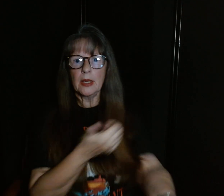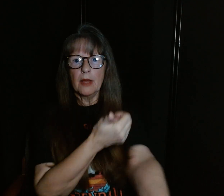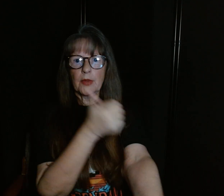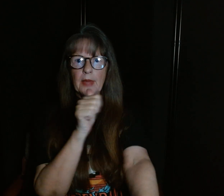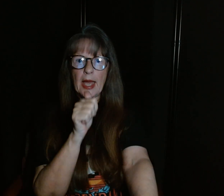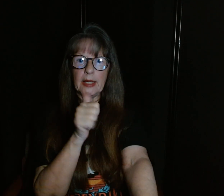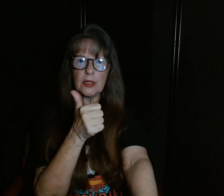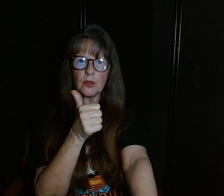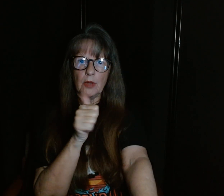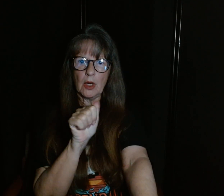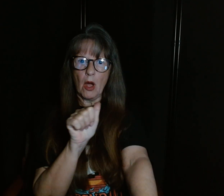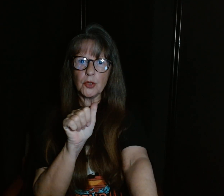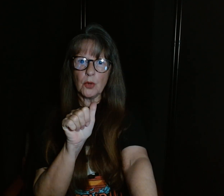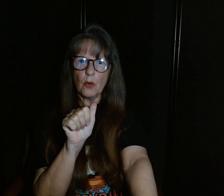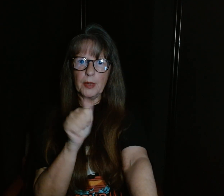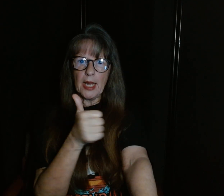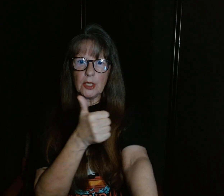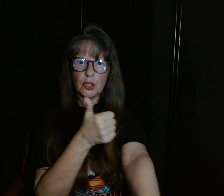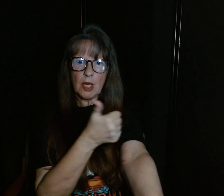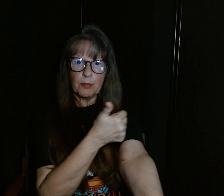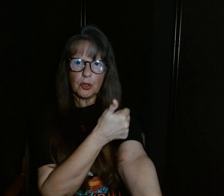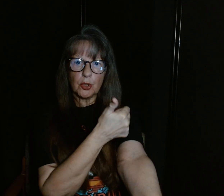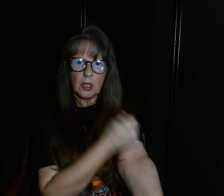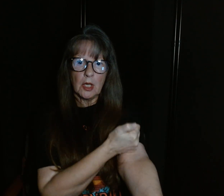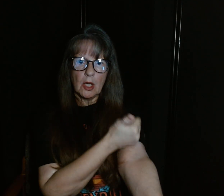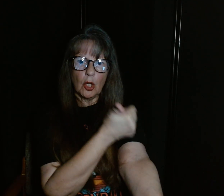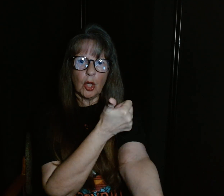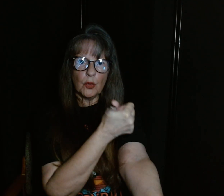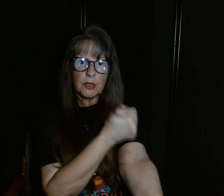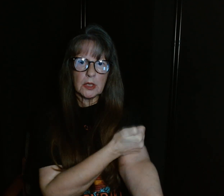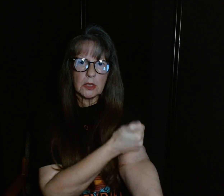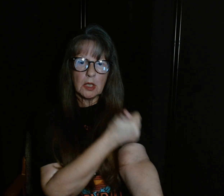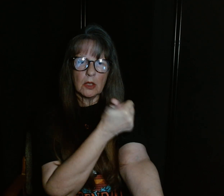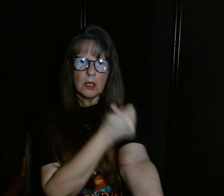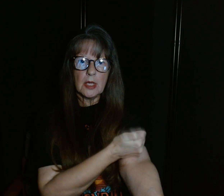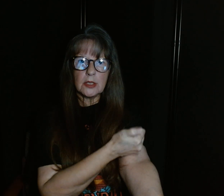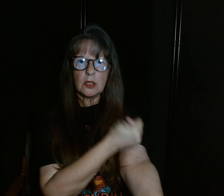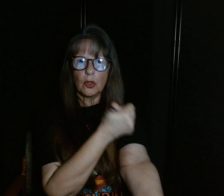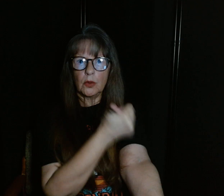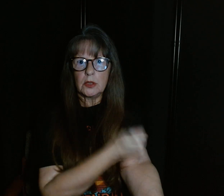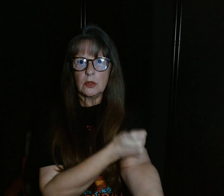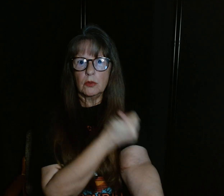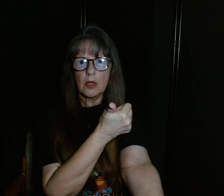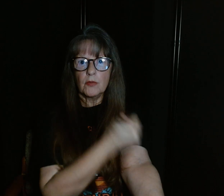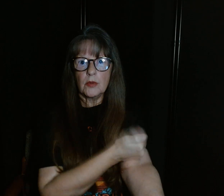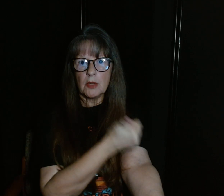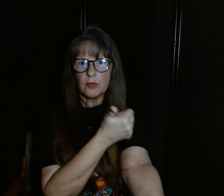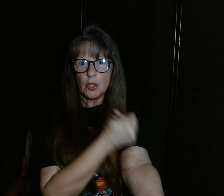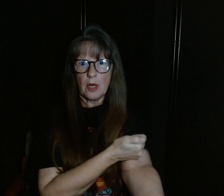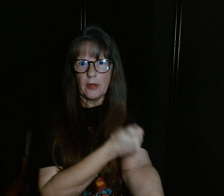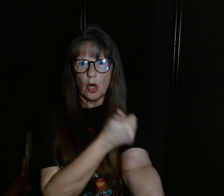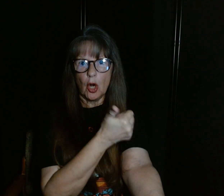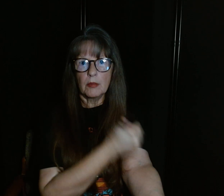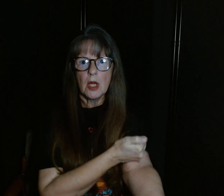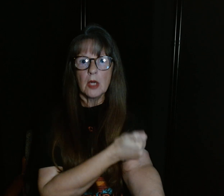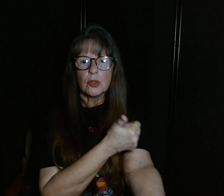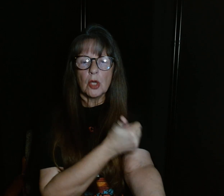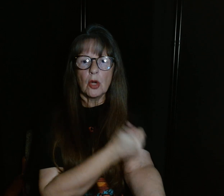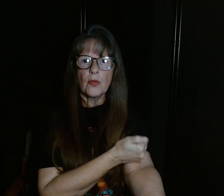then that is also open hand shape, but you're going to close it. Is they're going to give themselves a shot in the arm. So